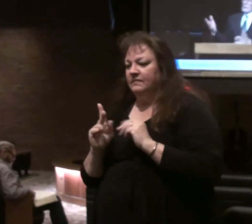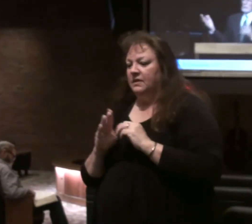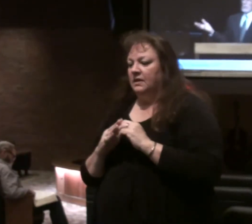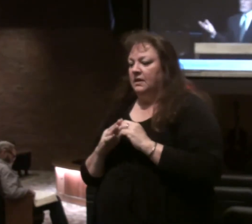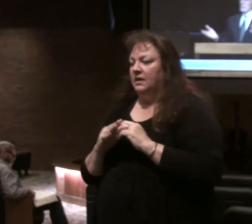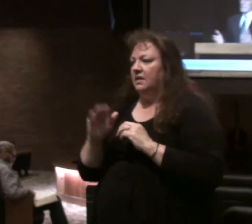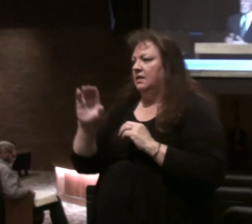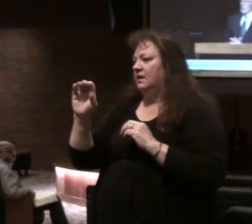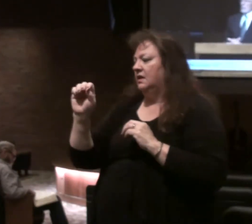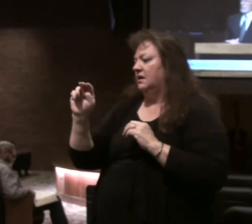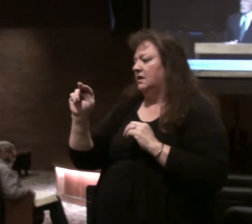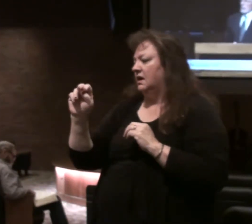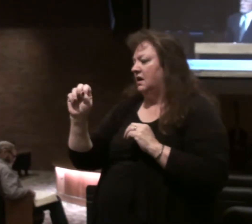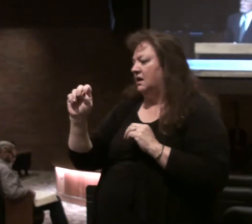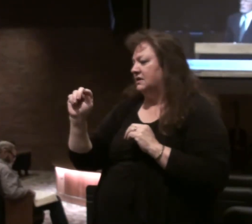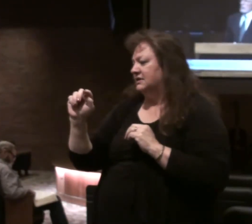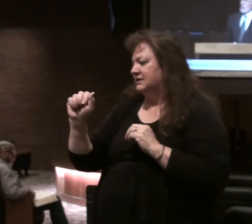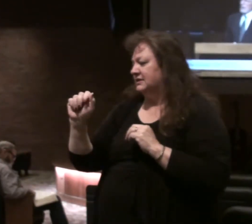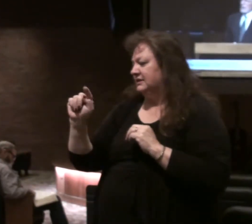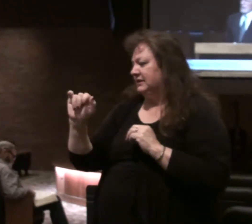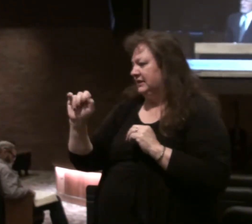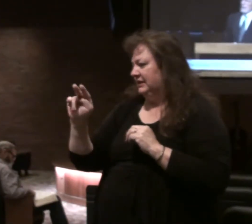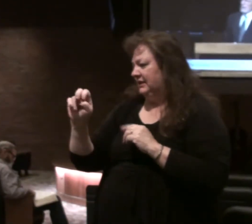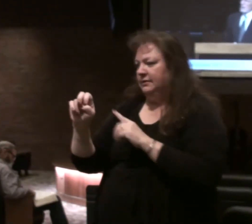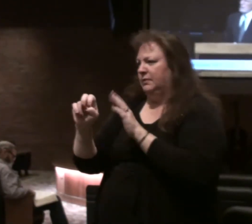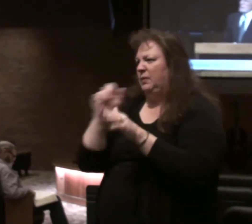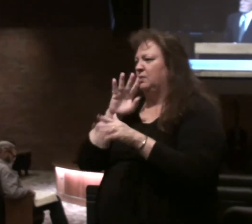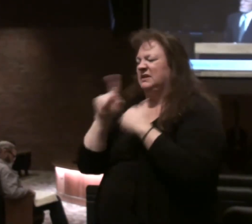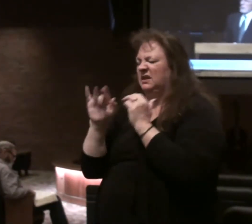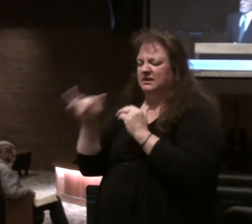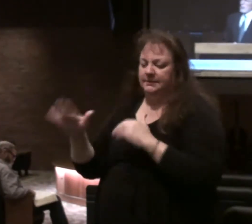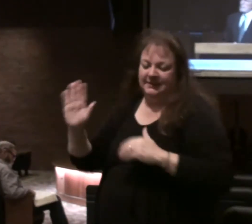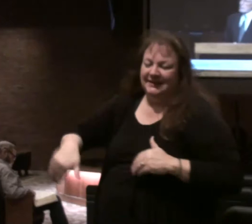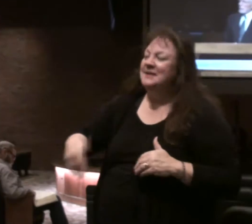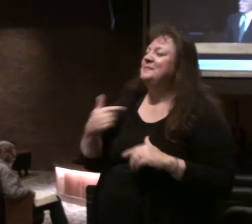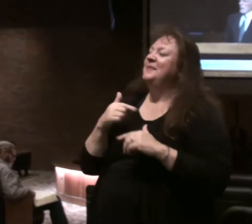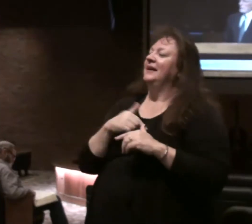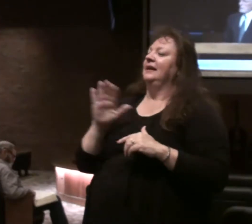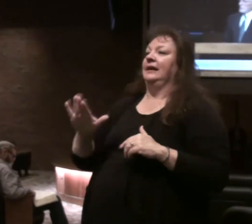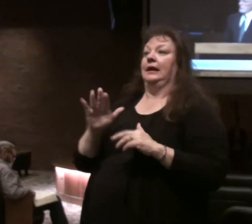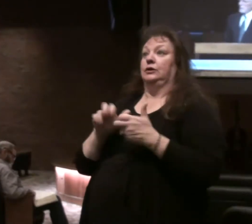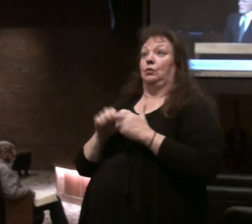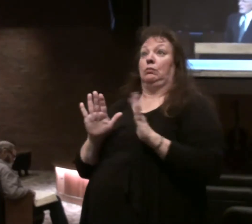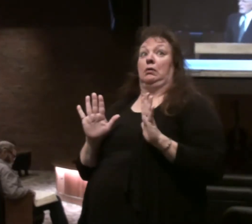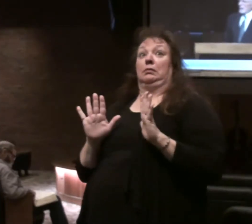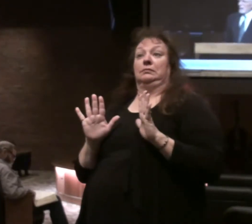to Constantine, and we're not going to discuss him, but he becomes his own problem.